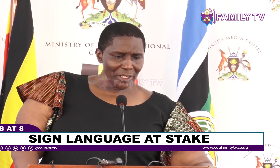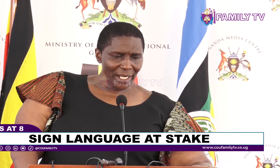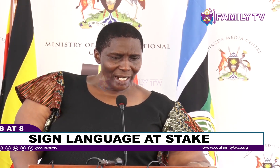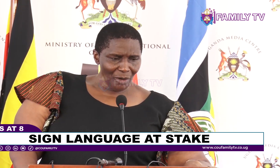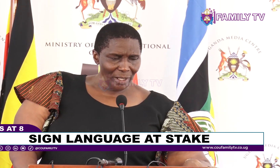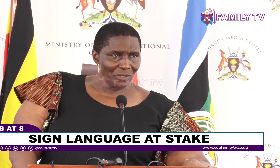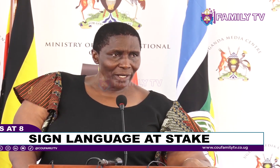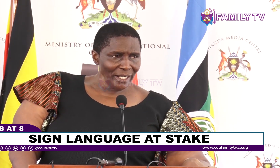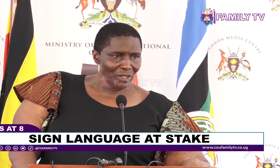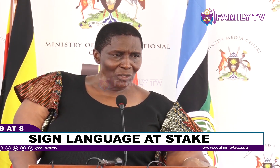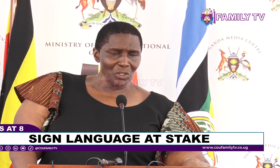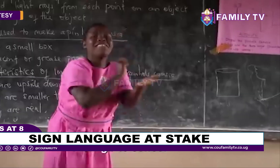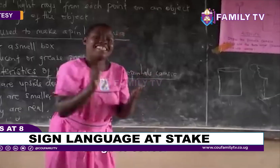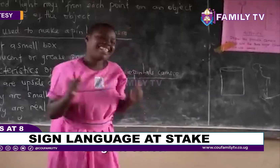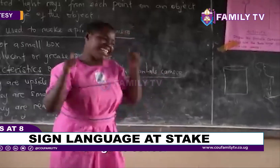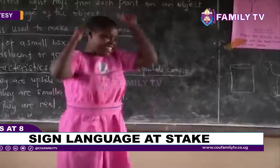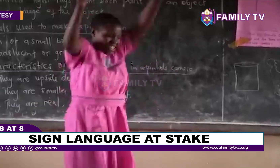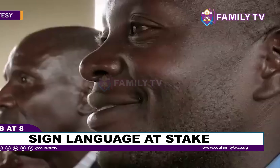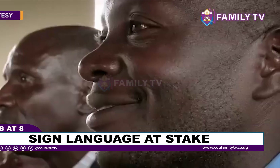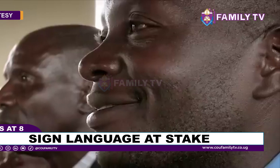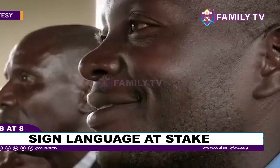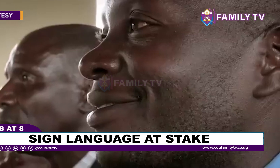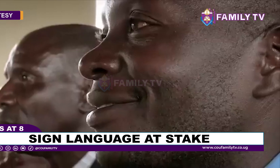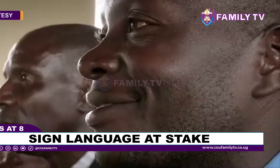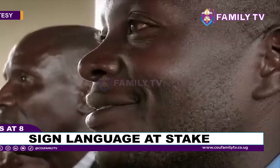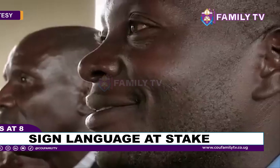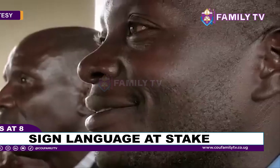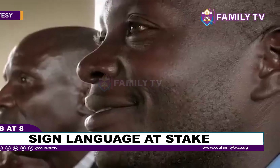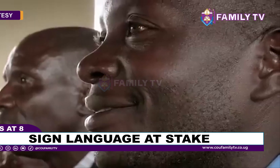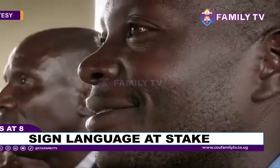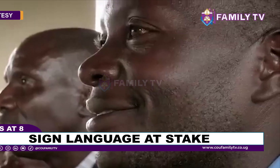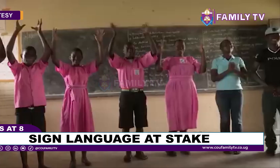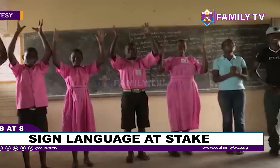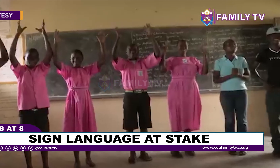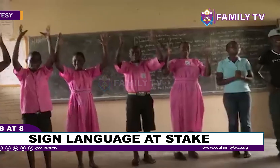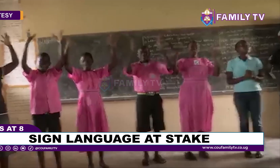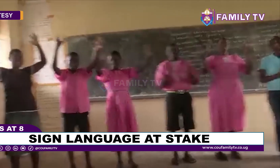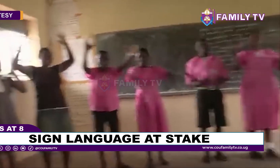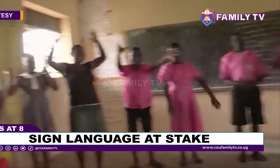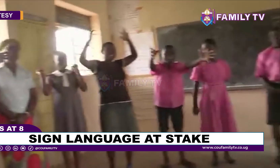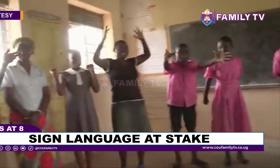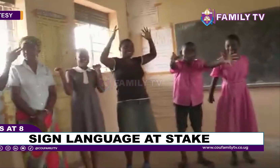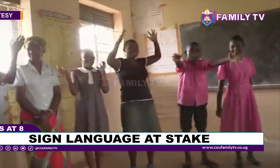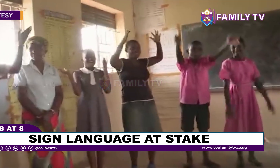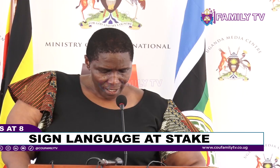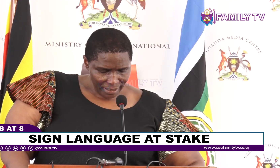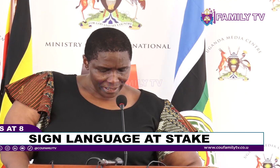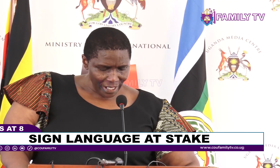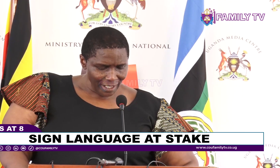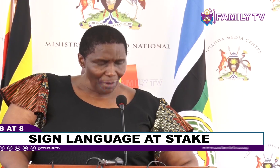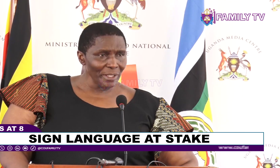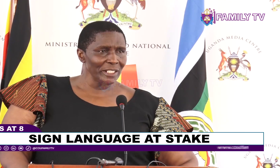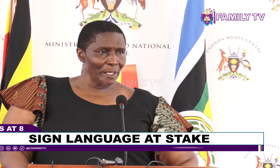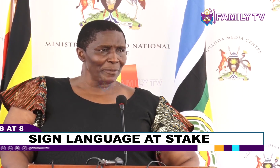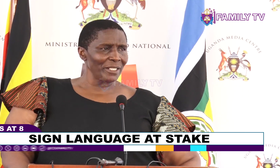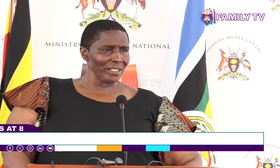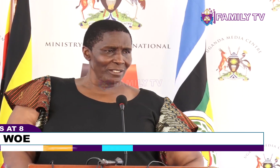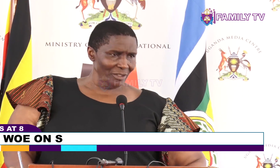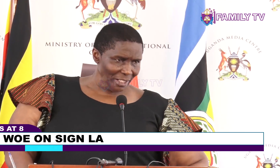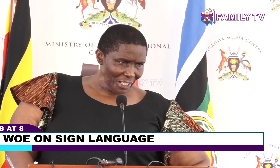that the government is taking up steps to curb the infiltration of sign language perpetrators. The sign language interpreters, not the